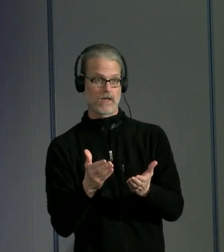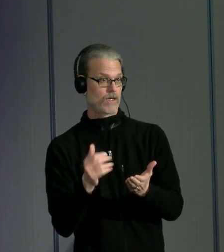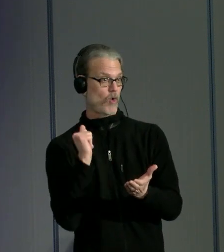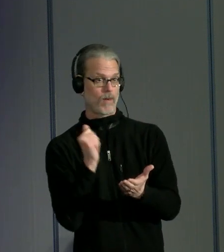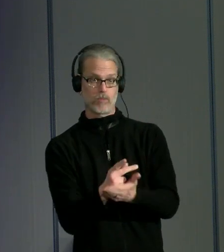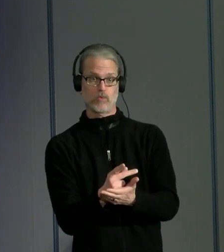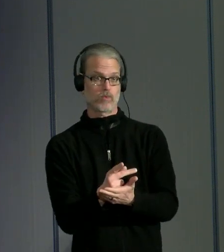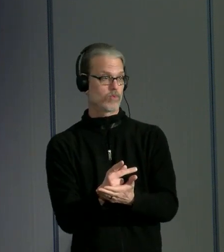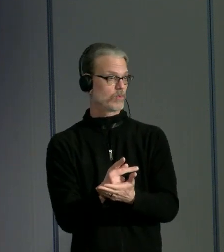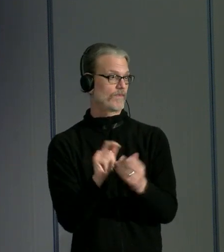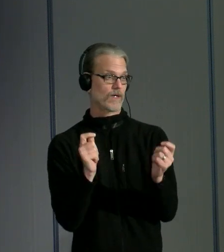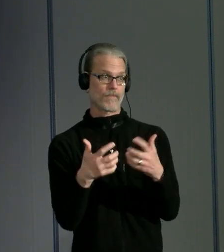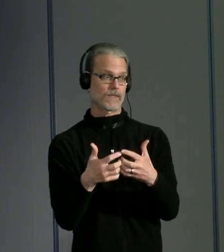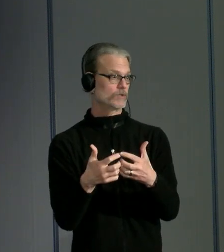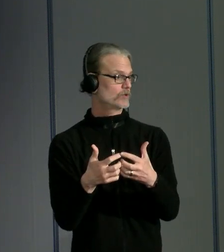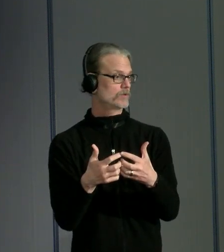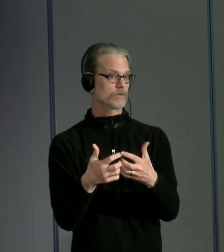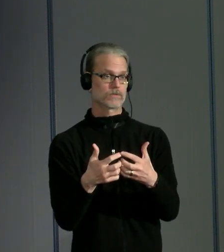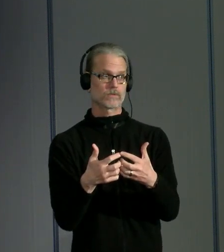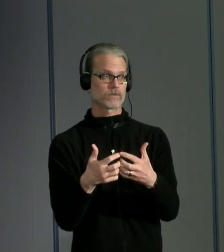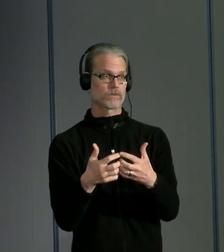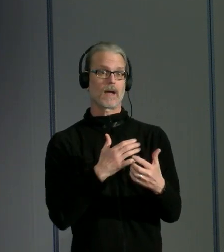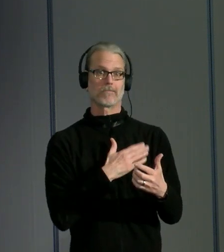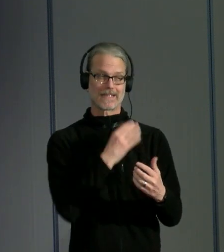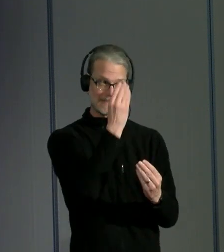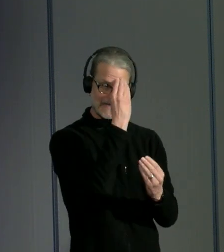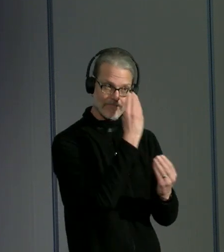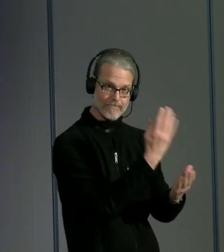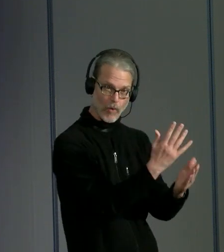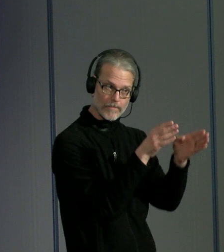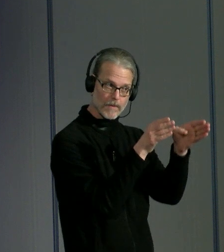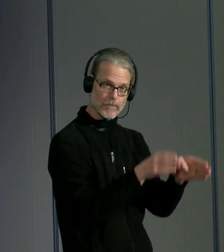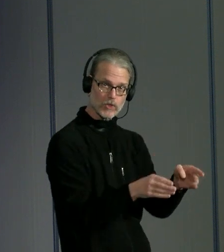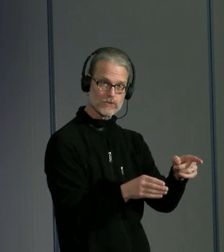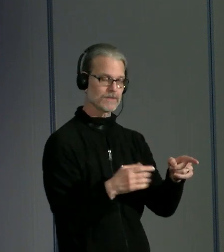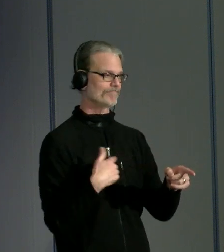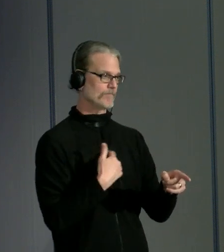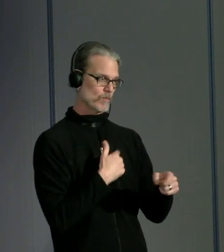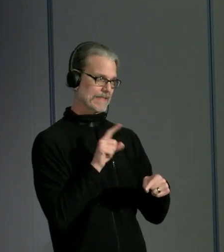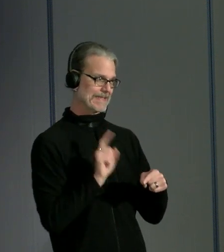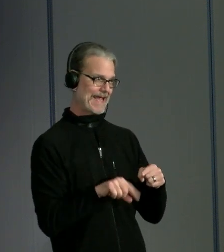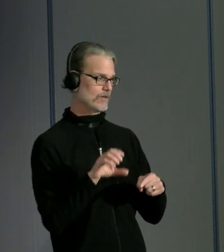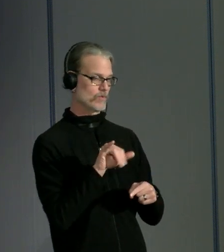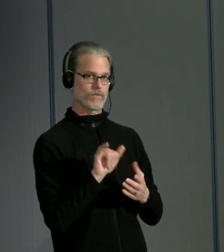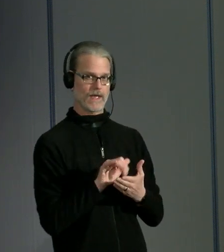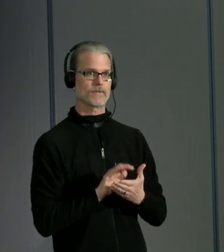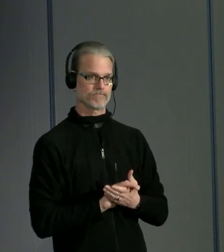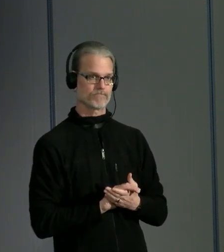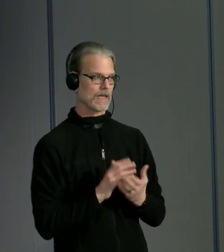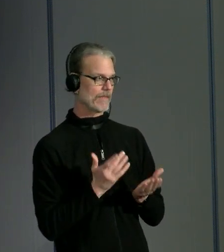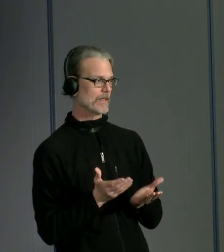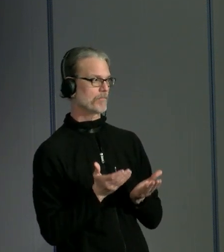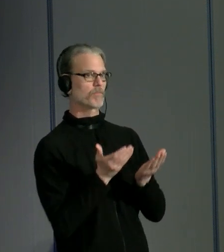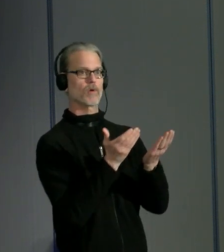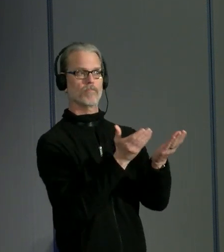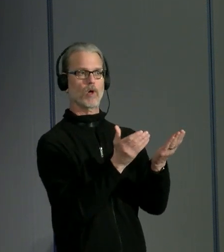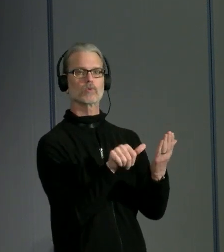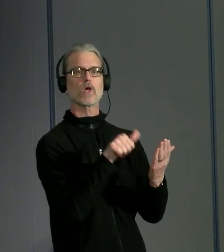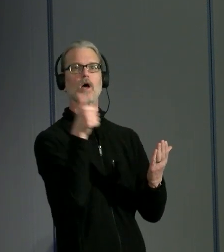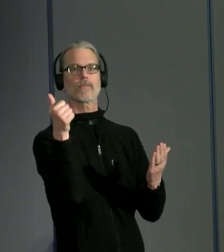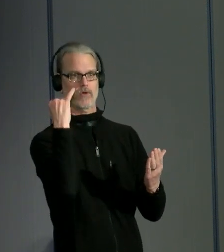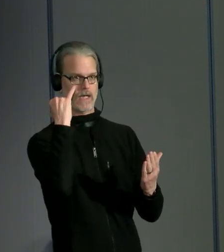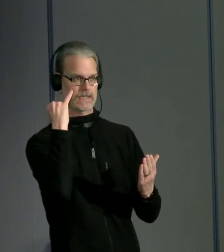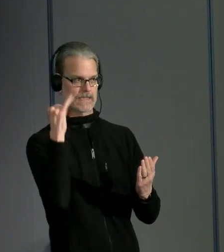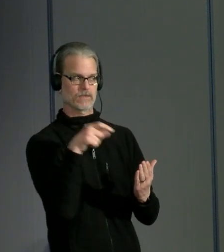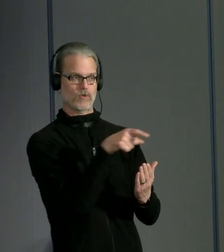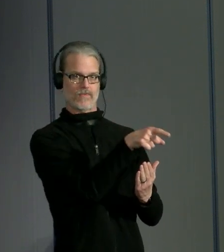approve an accommodation request, inform that person that that accommodation request couldn't be implemented, and propose alternatives so they can